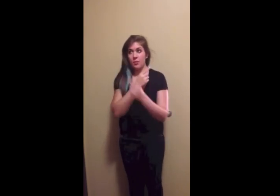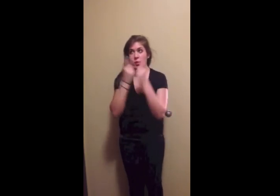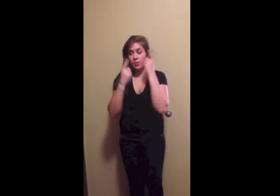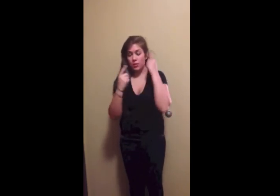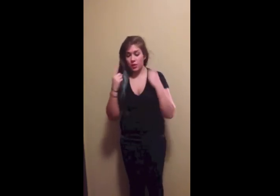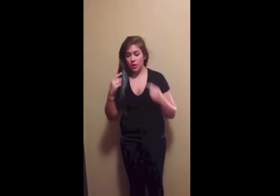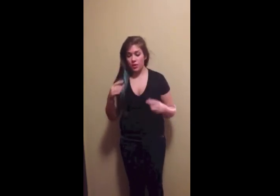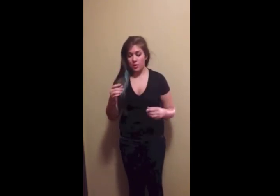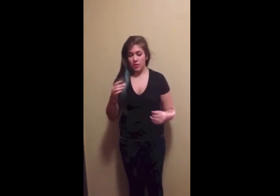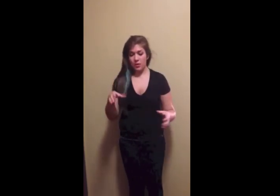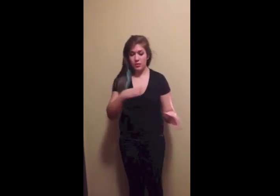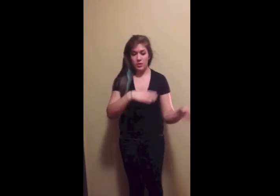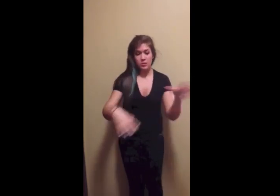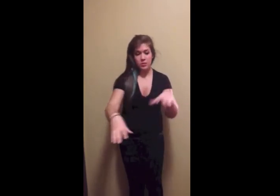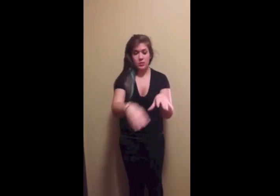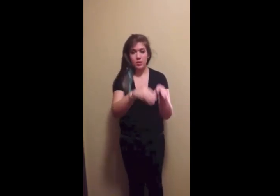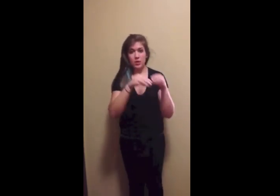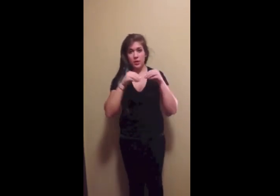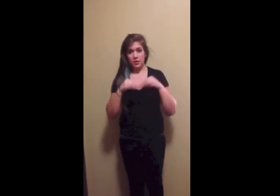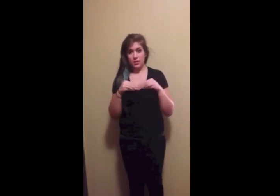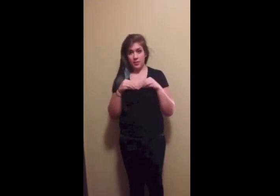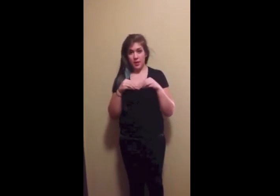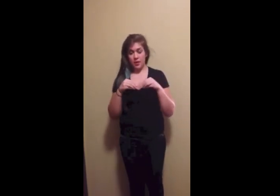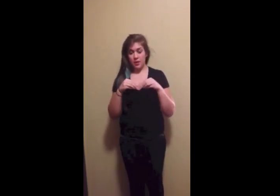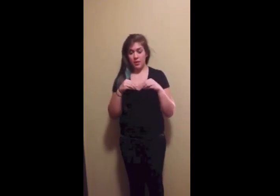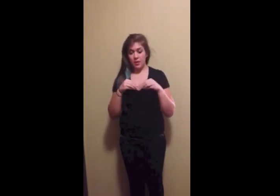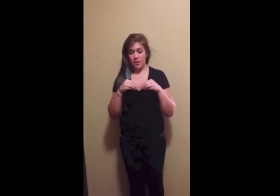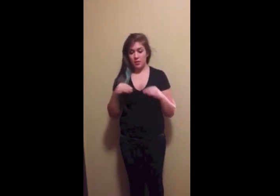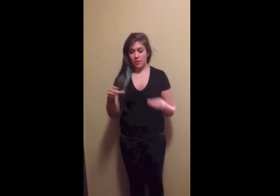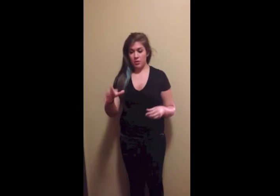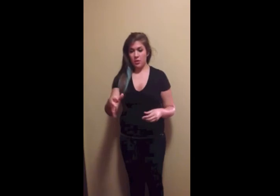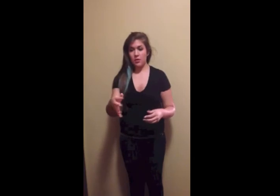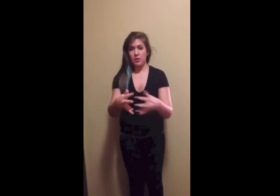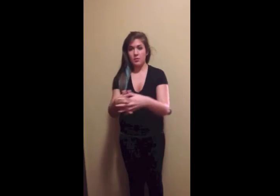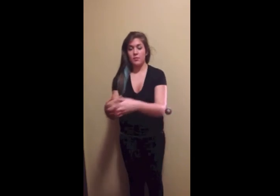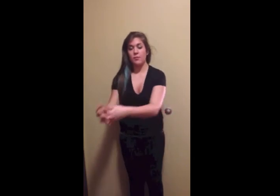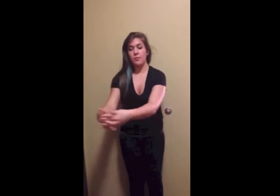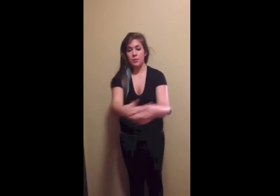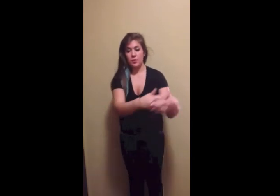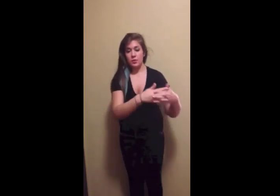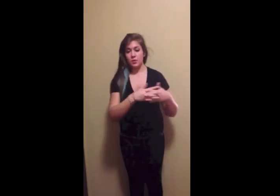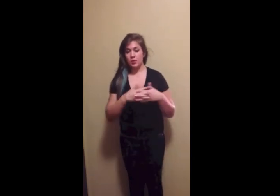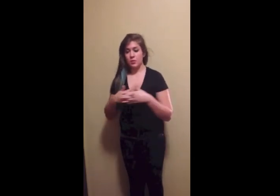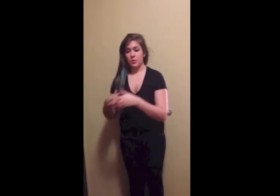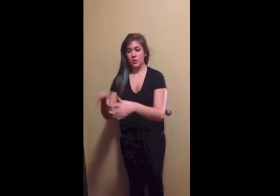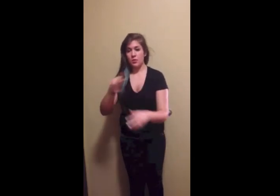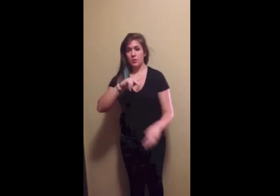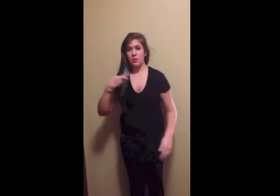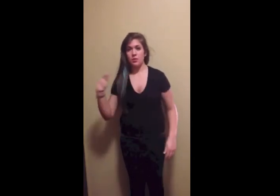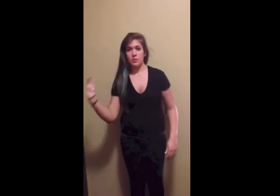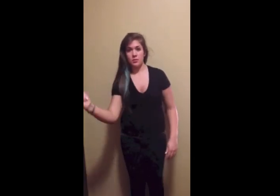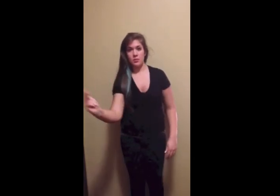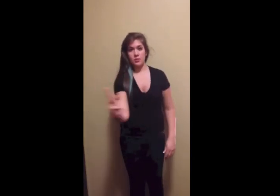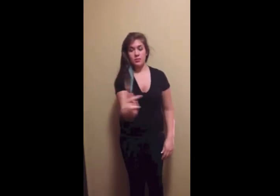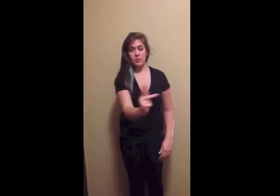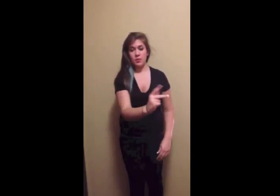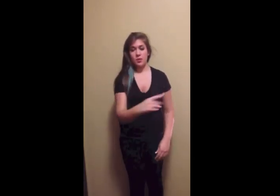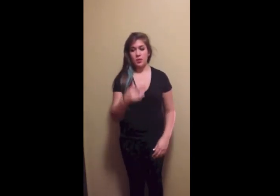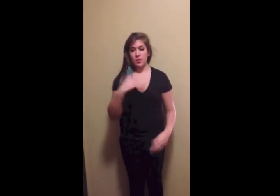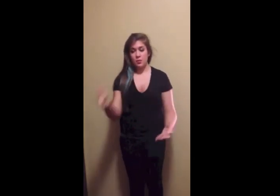made me cry. But I guess that's what I'll have to buy. Your hands in mine when we're in a slime. Everything's alright. I